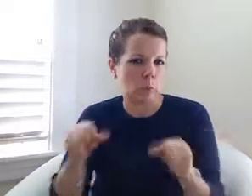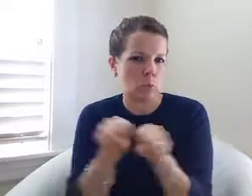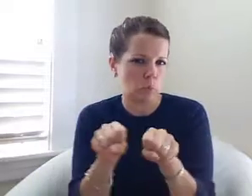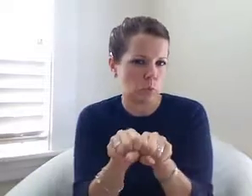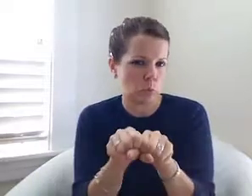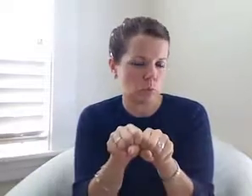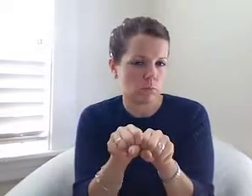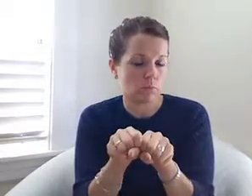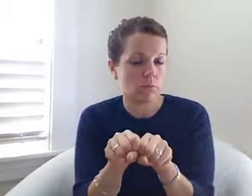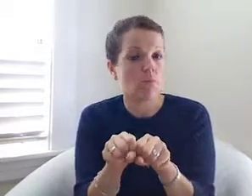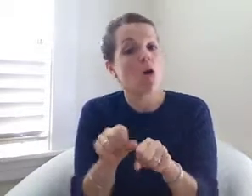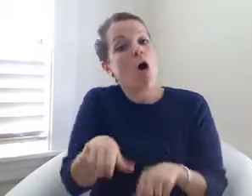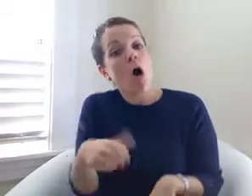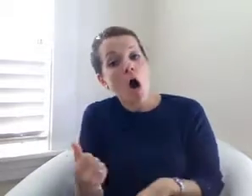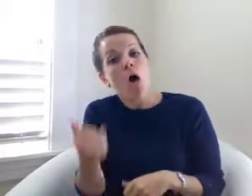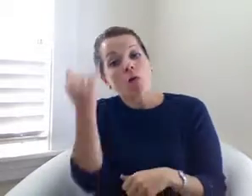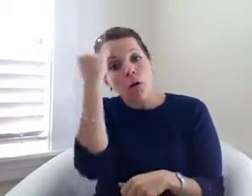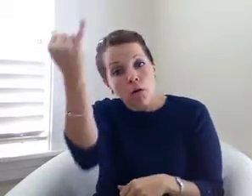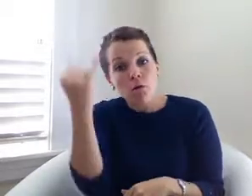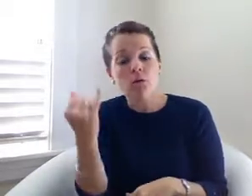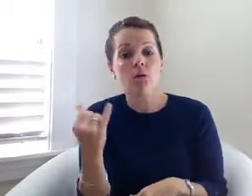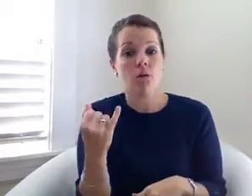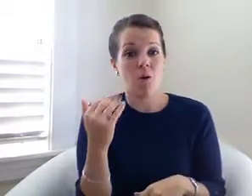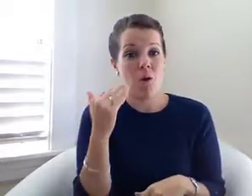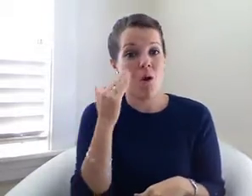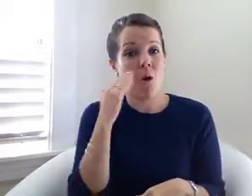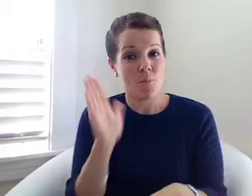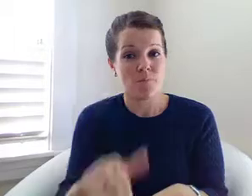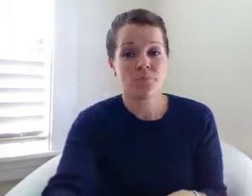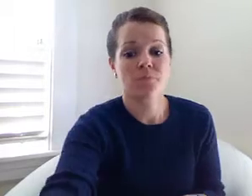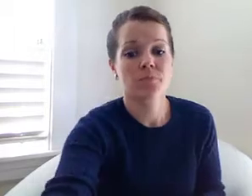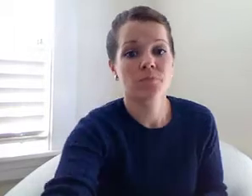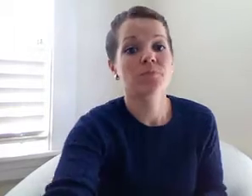hello and goodbye, or family and friends in the room, and be